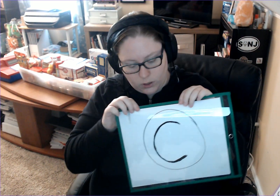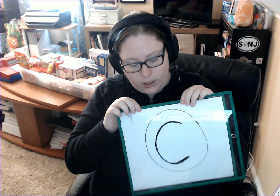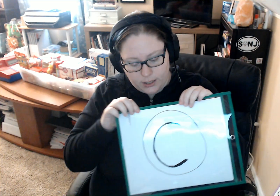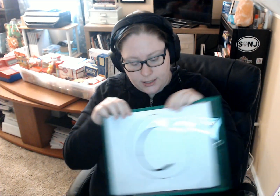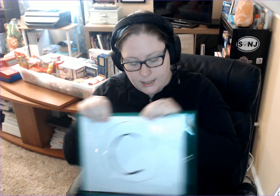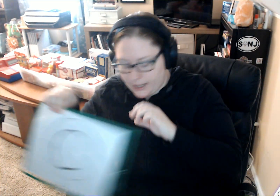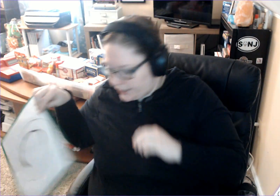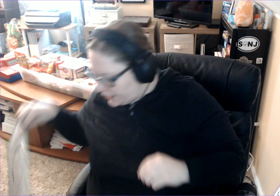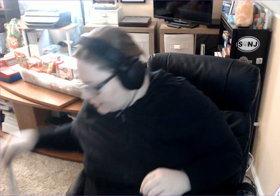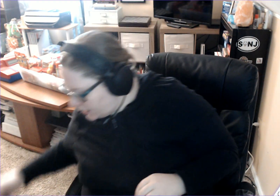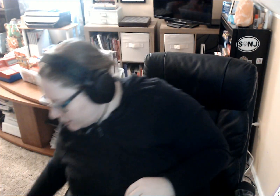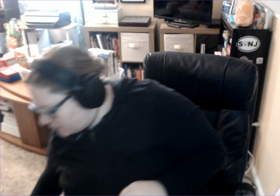C is